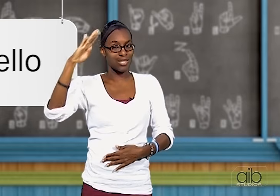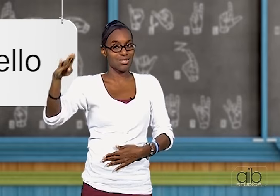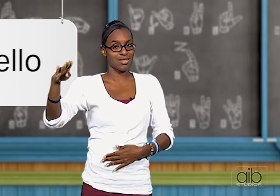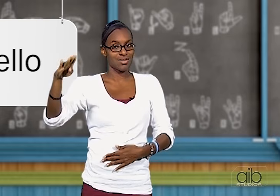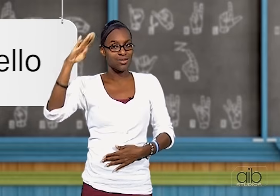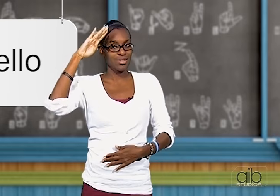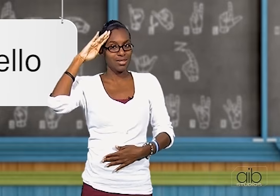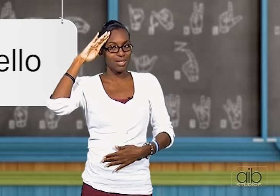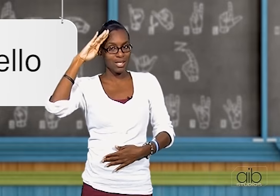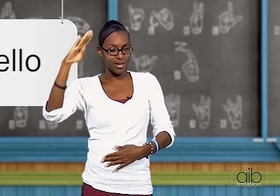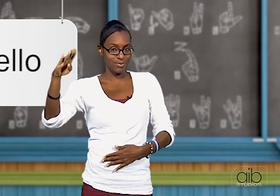this. Hello.